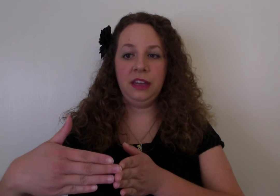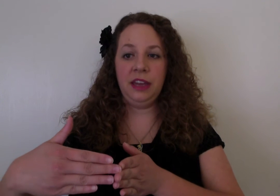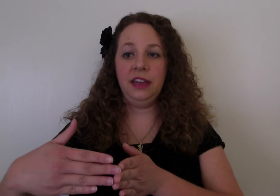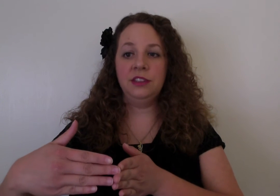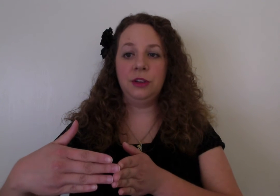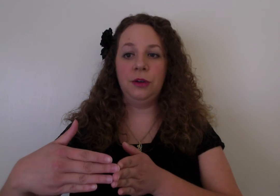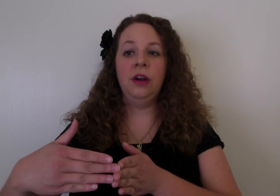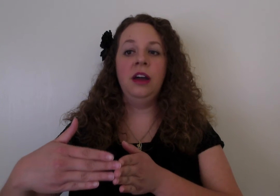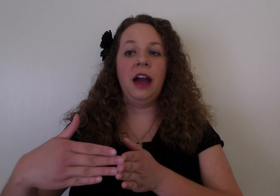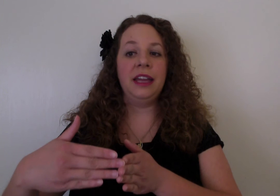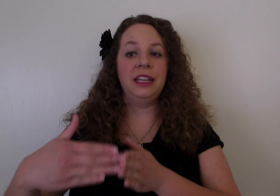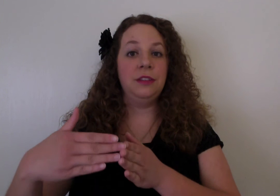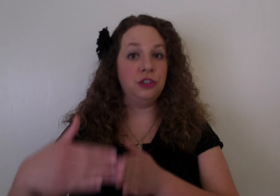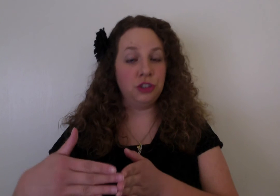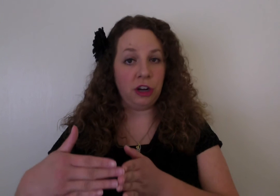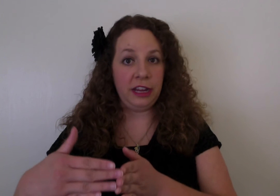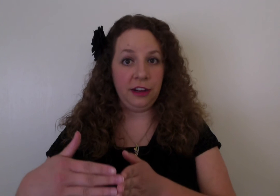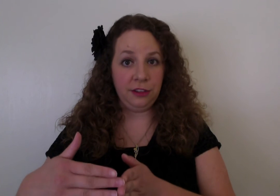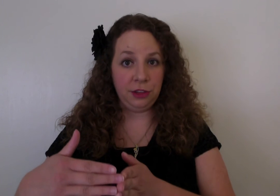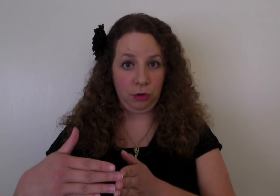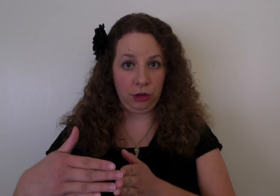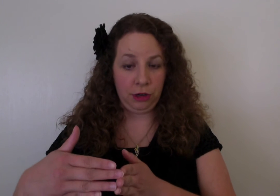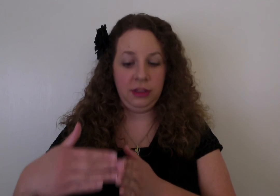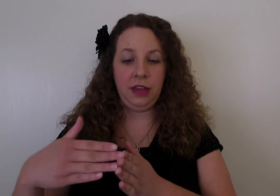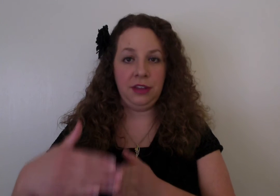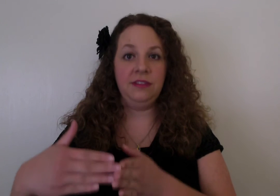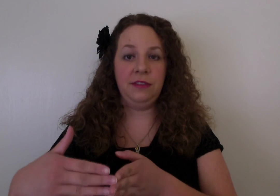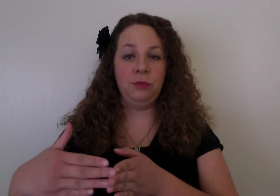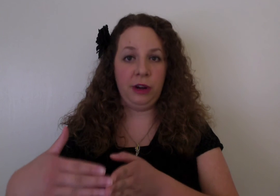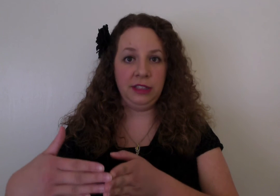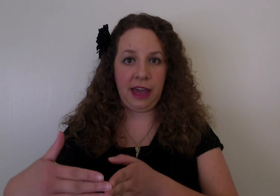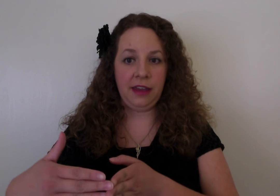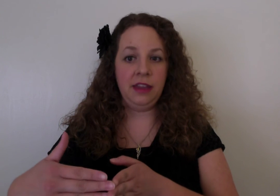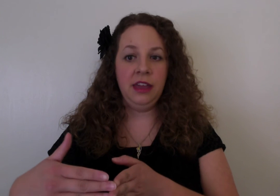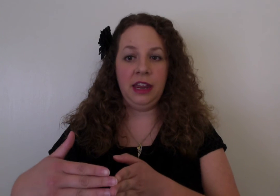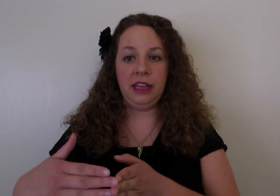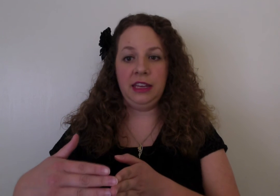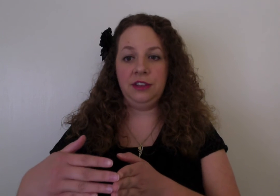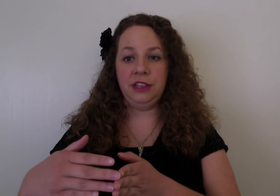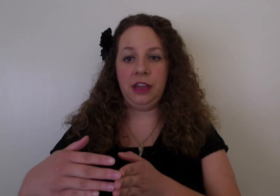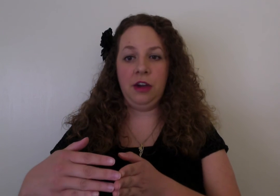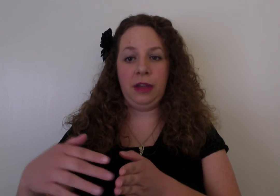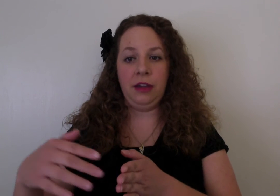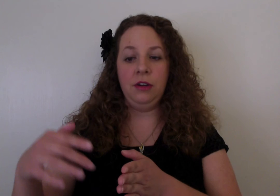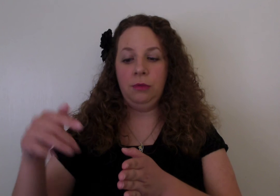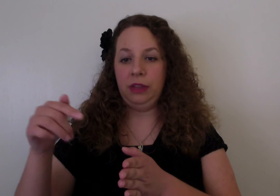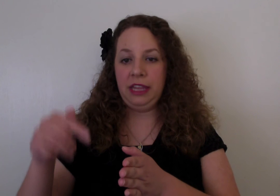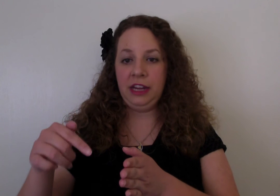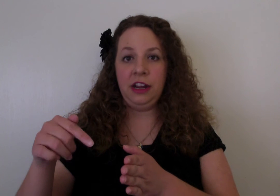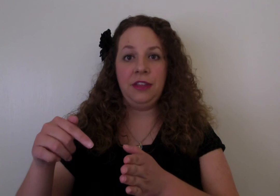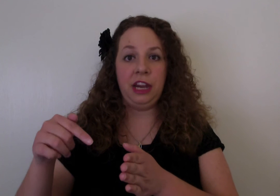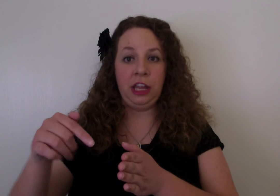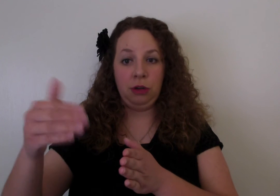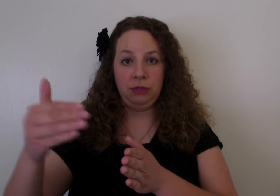and so I can either start here at the corner, now that I've given where it's at, I can either say, okay, well here, and then I can go